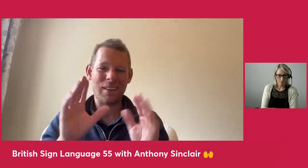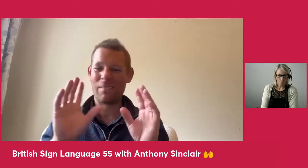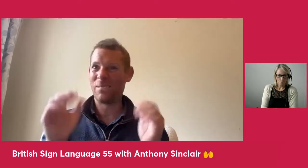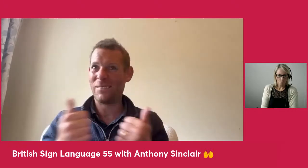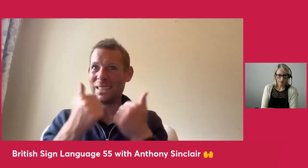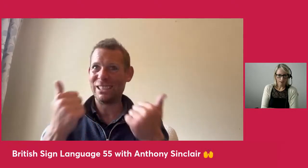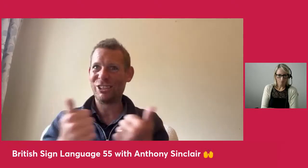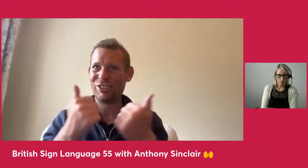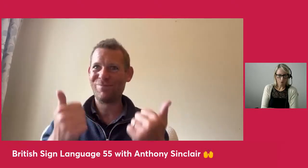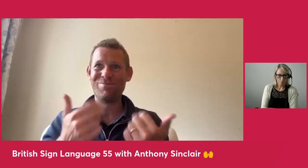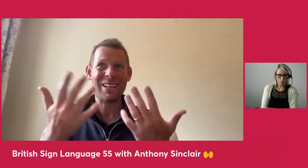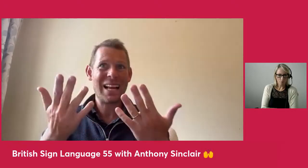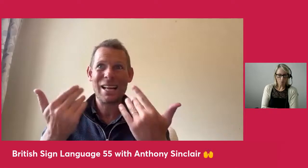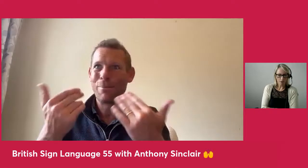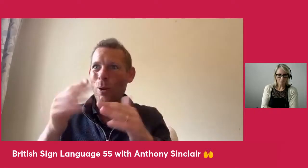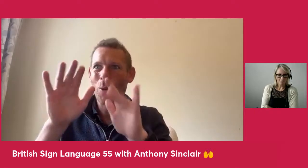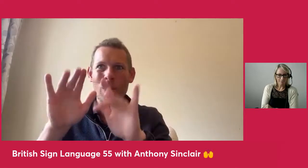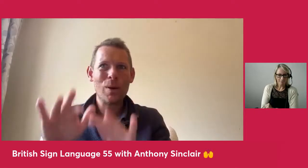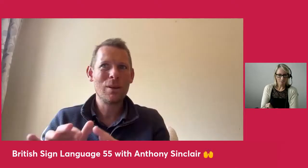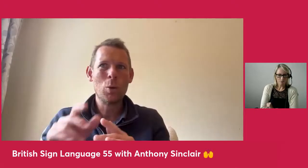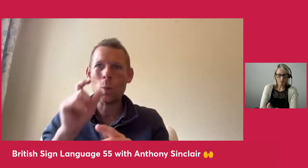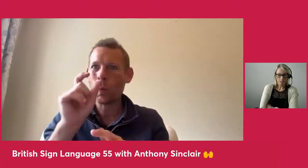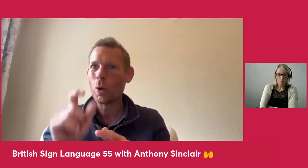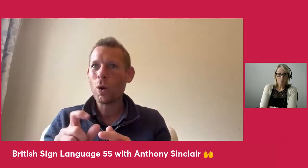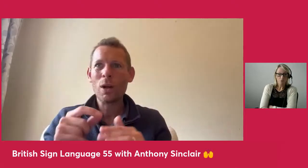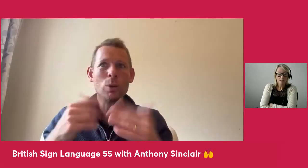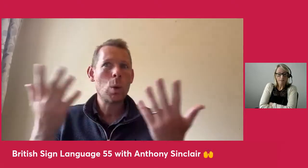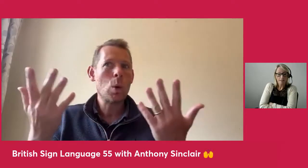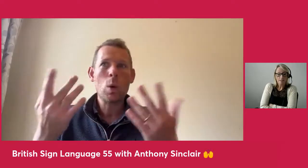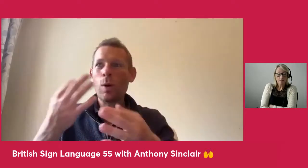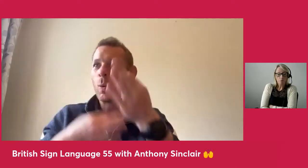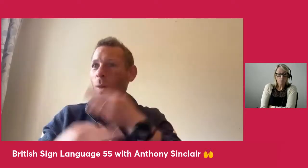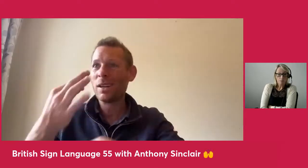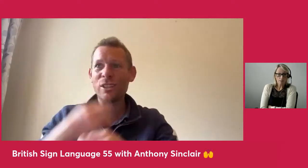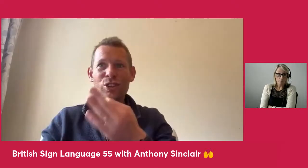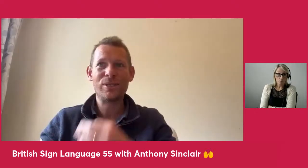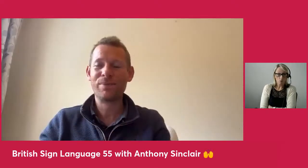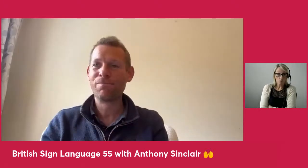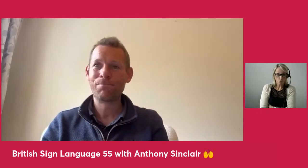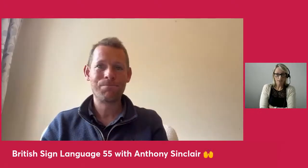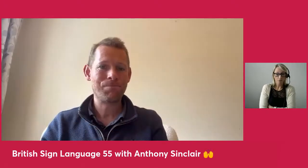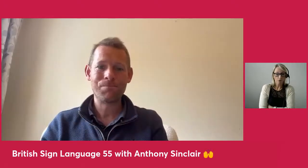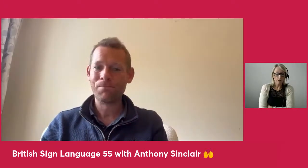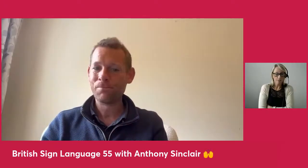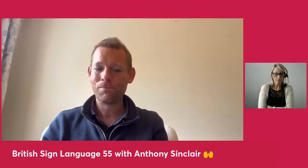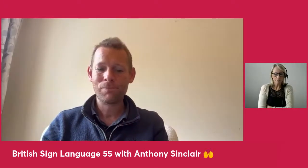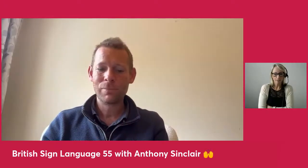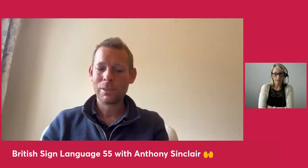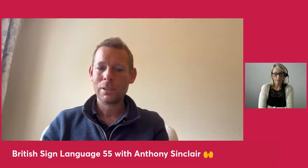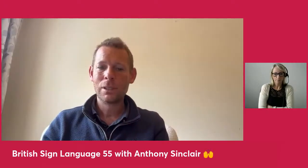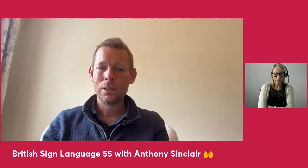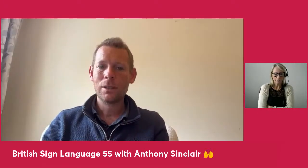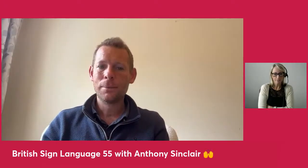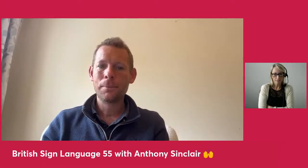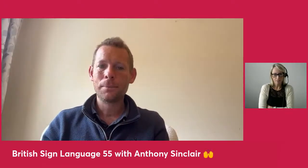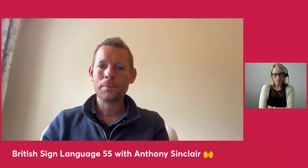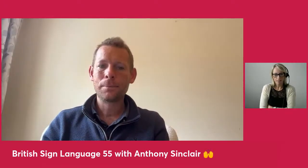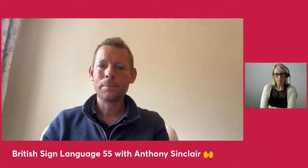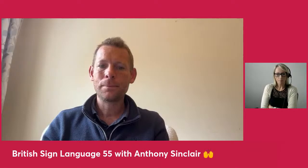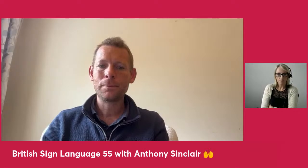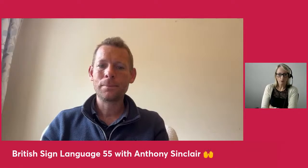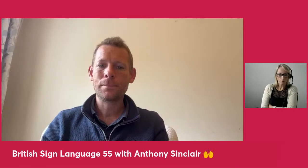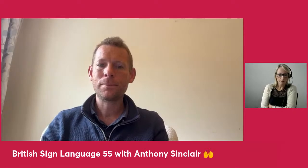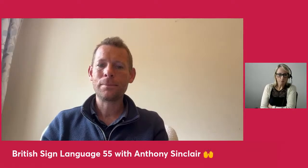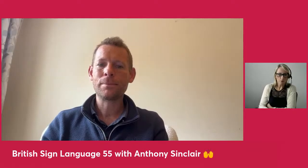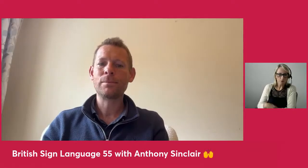Okay, so we'll do a few more and then that's us finished. But if there's anything more specific you want or any other questions, again, please